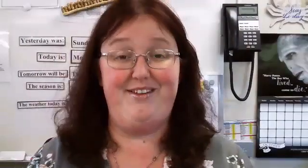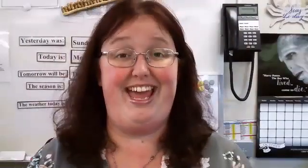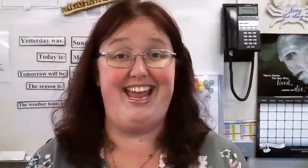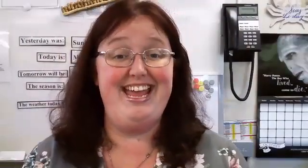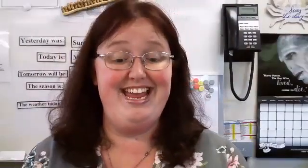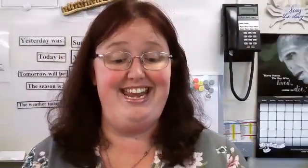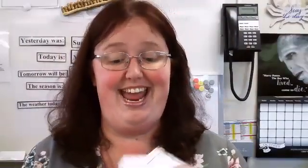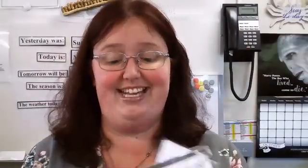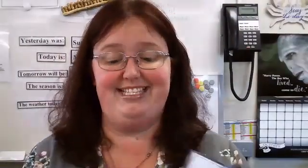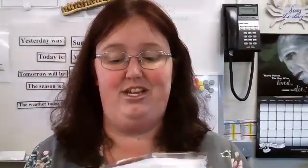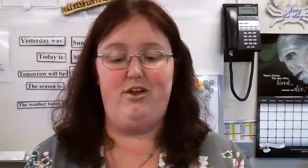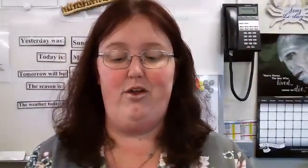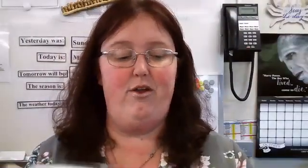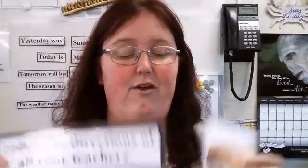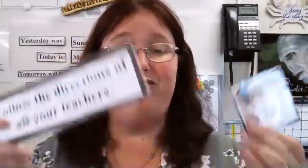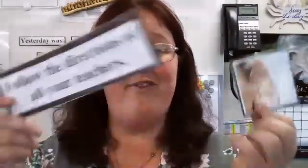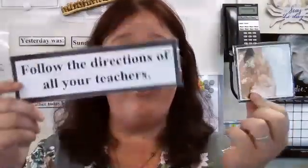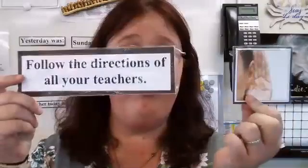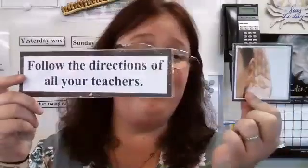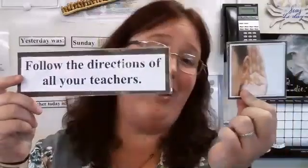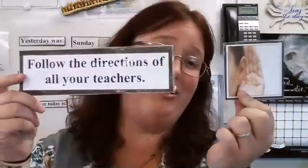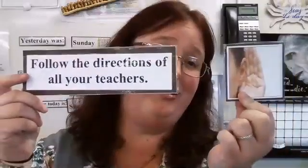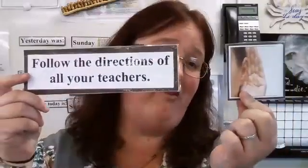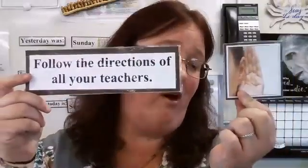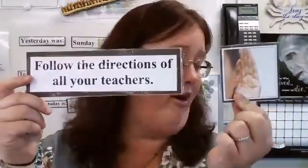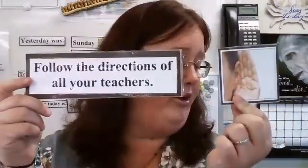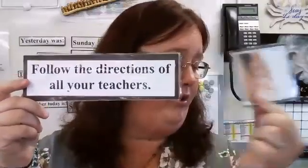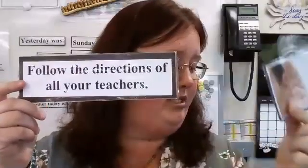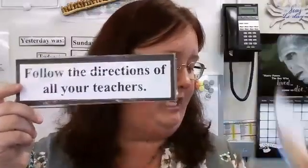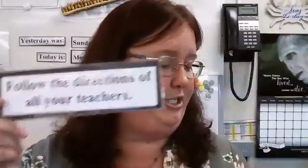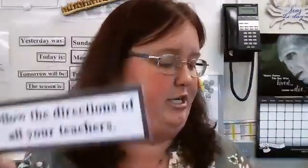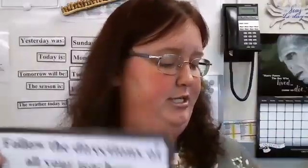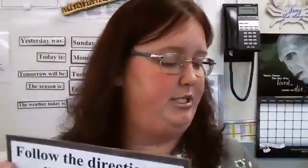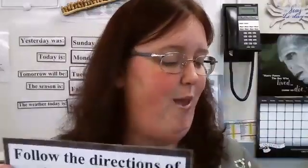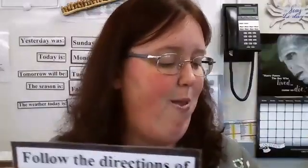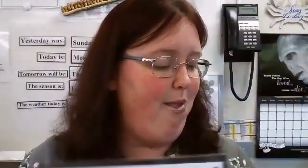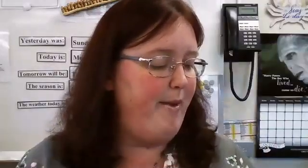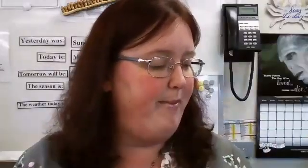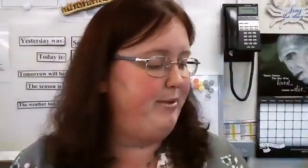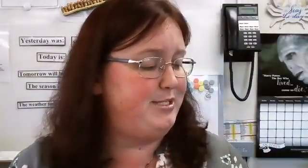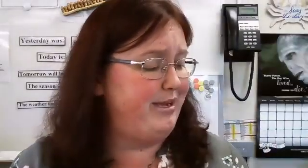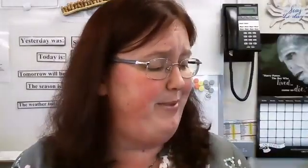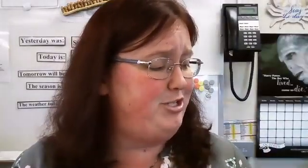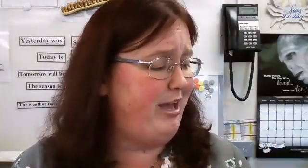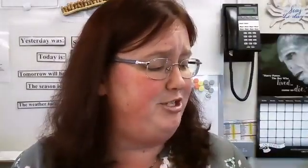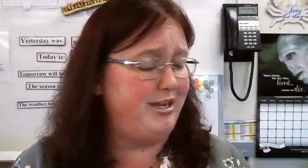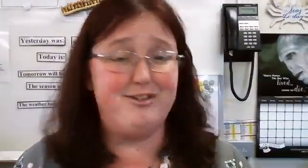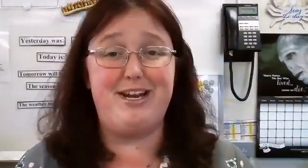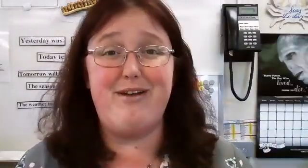Okay, next, follow the directions of all your teachers. Remember, this one can be a challenge to understand right